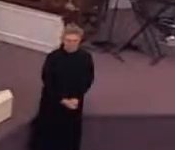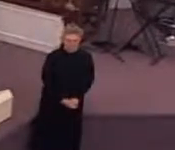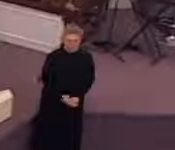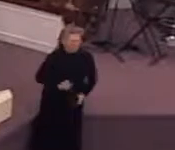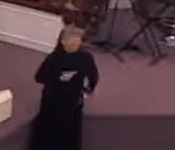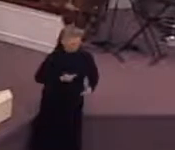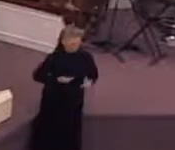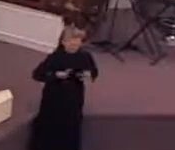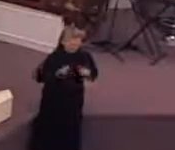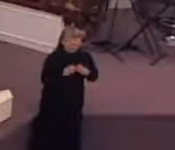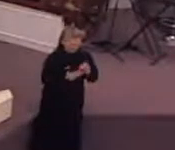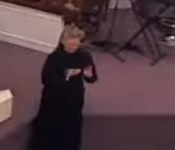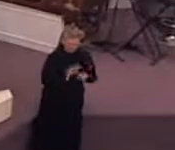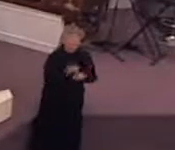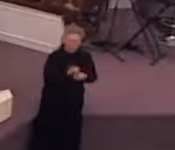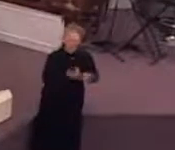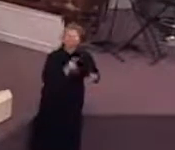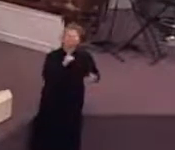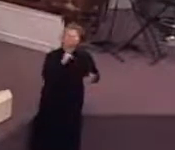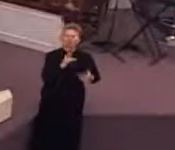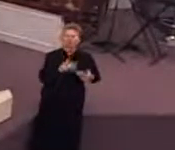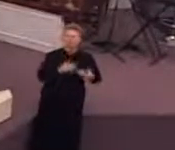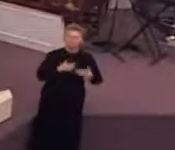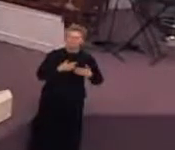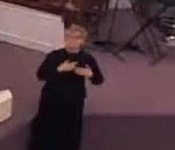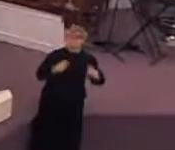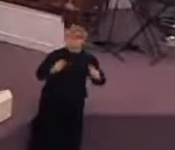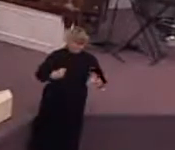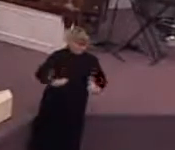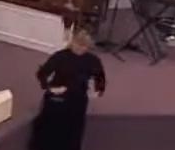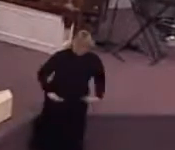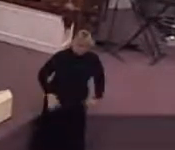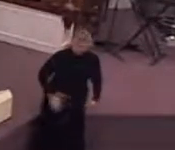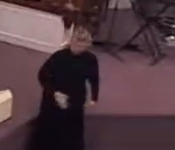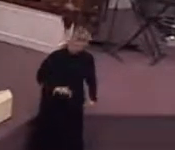We're living in a world that everybody's so concerned about how they look and their appearance.